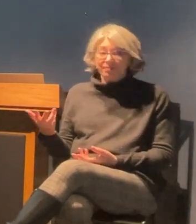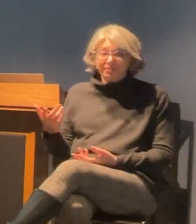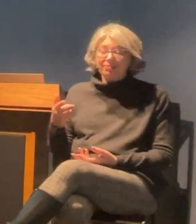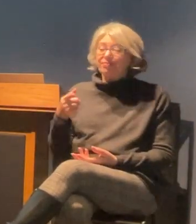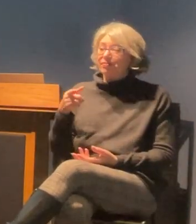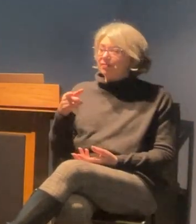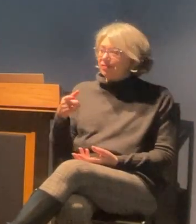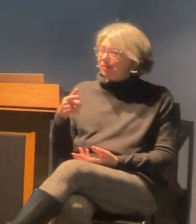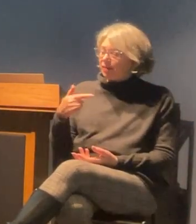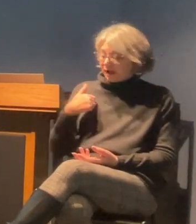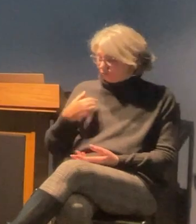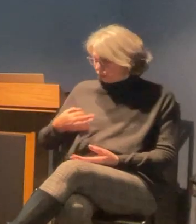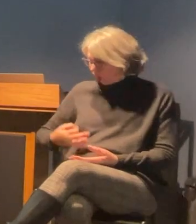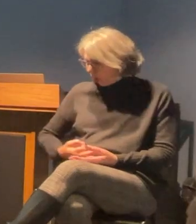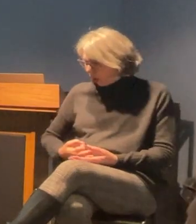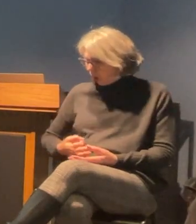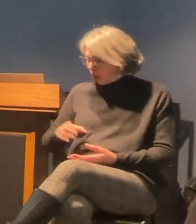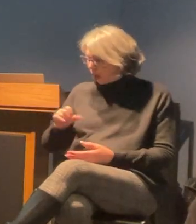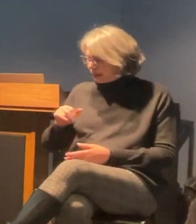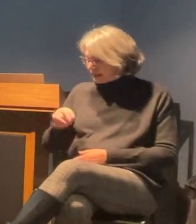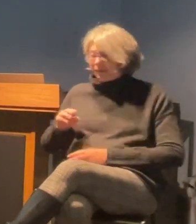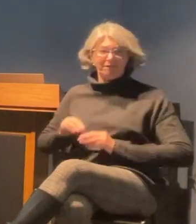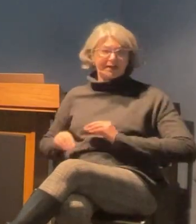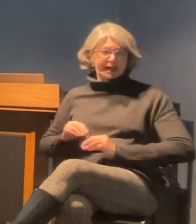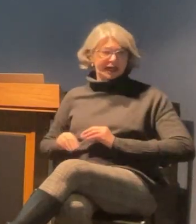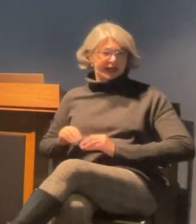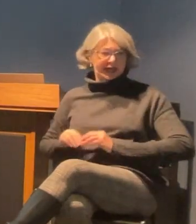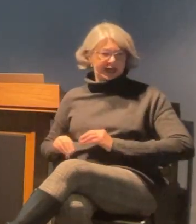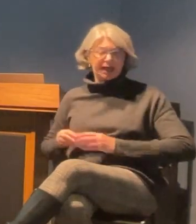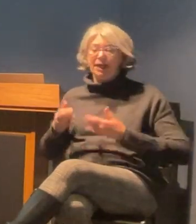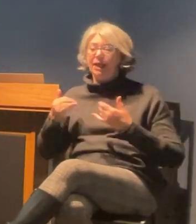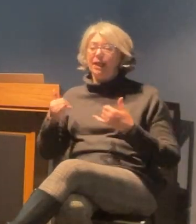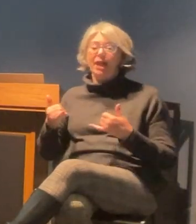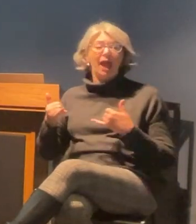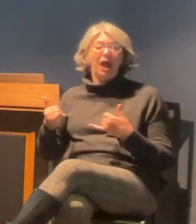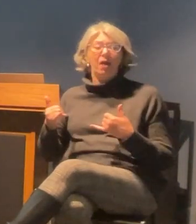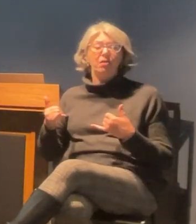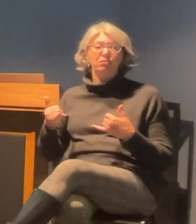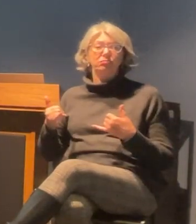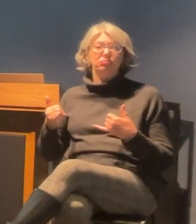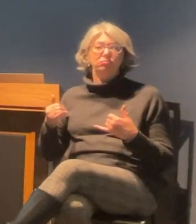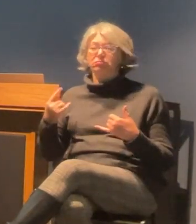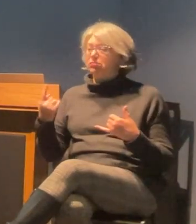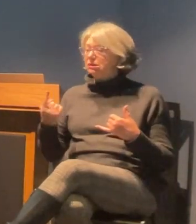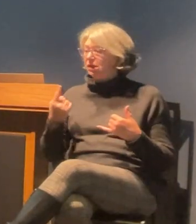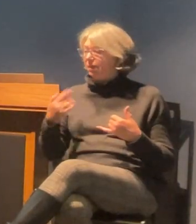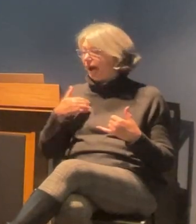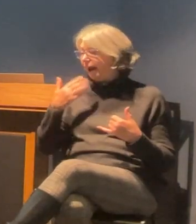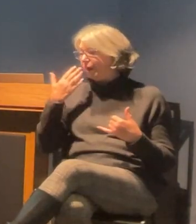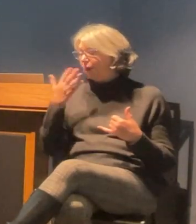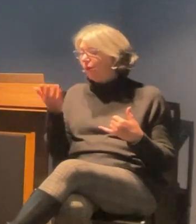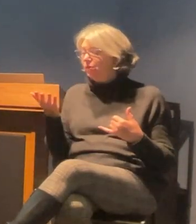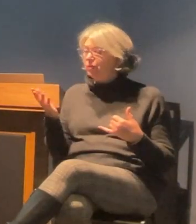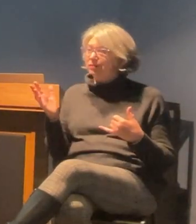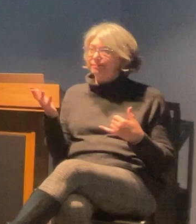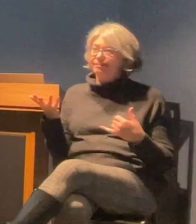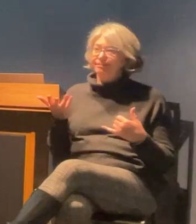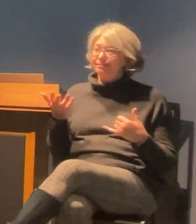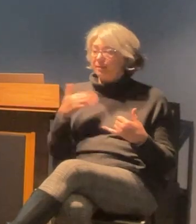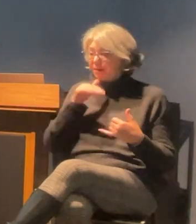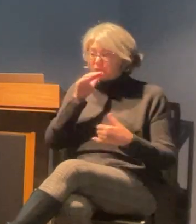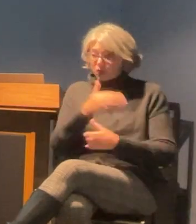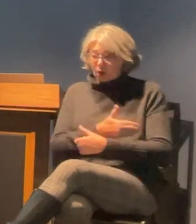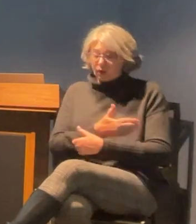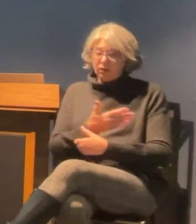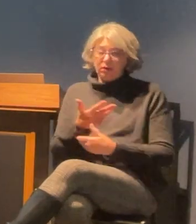got like a hole in it or a stain, she would fix it. But nowadays, someone, I don't know, my